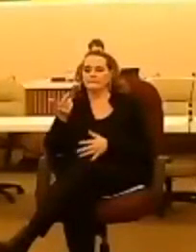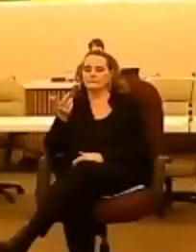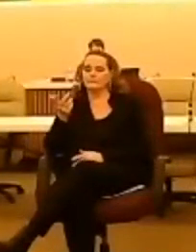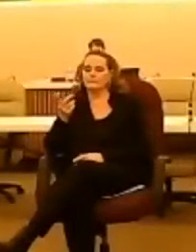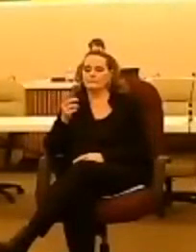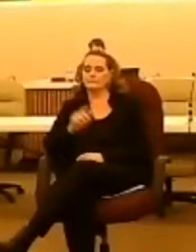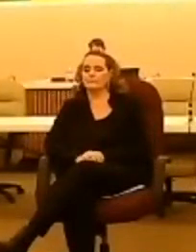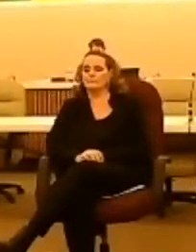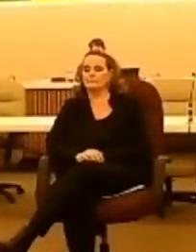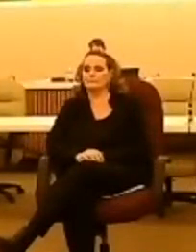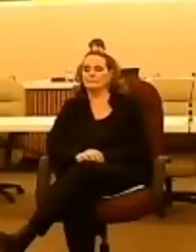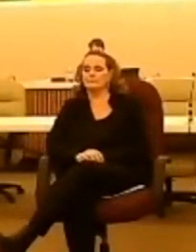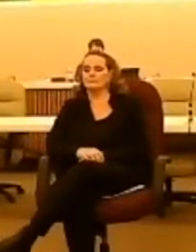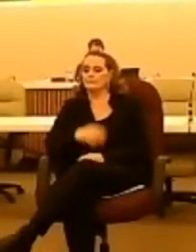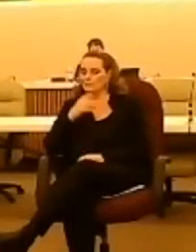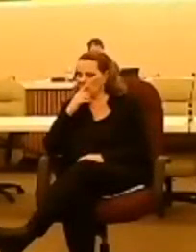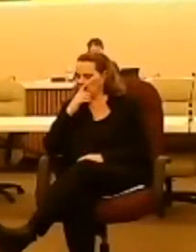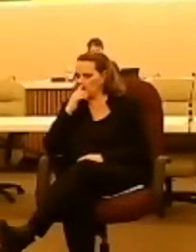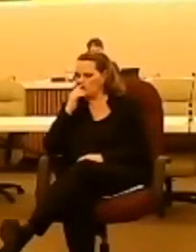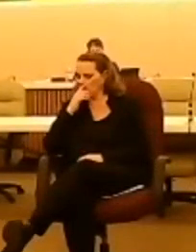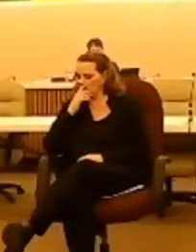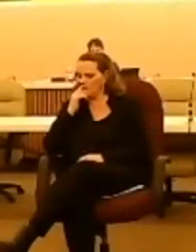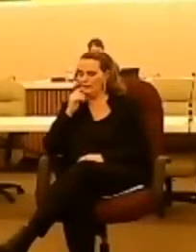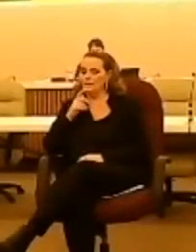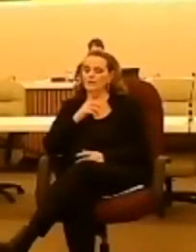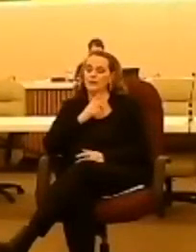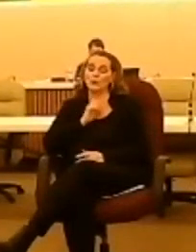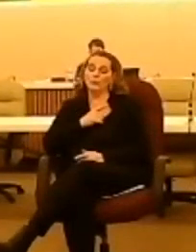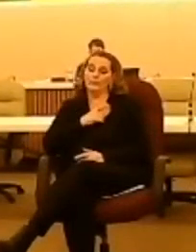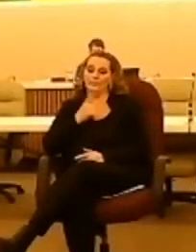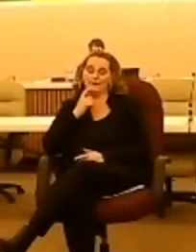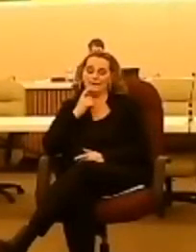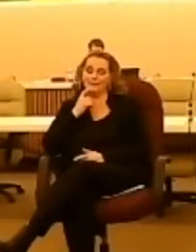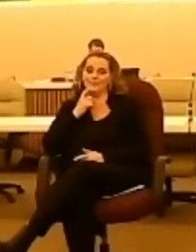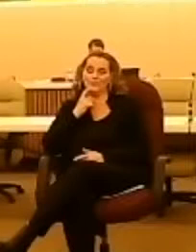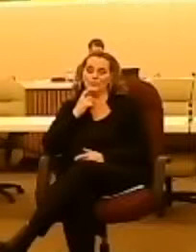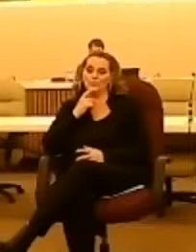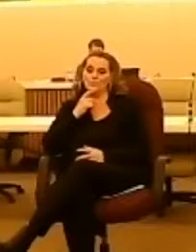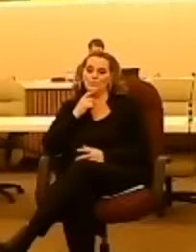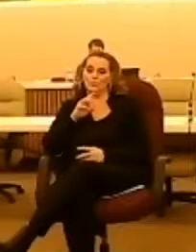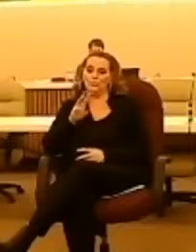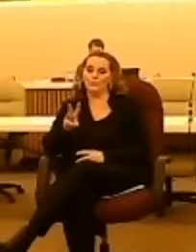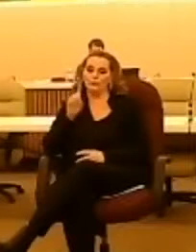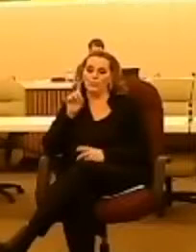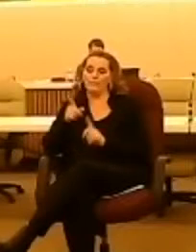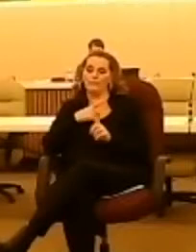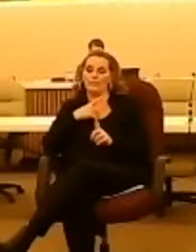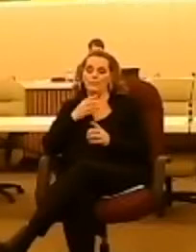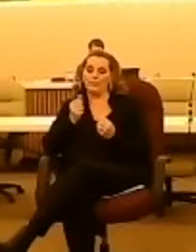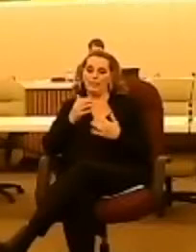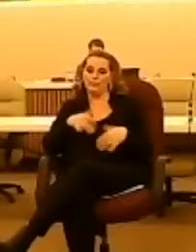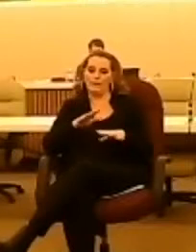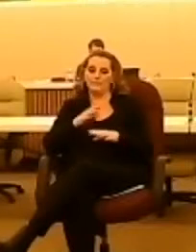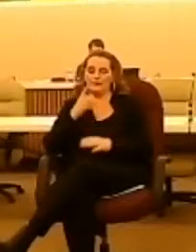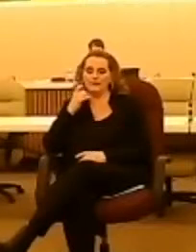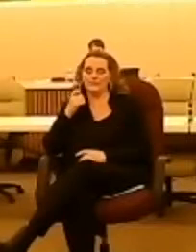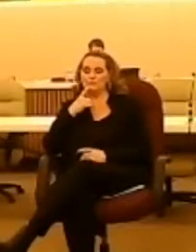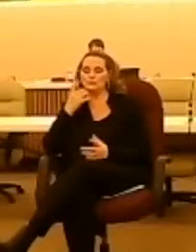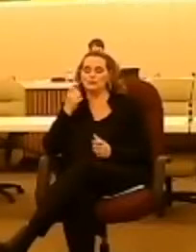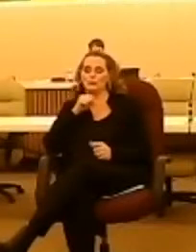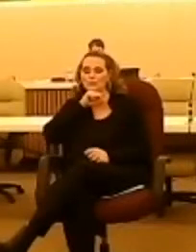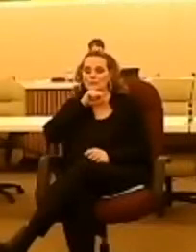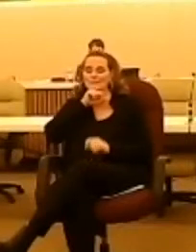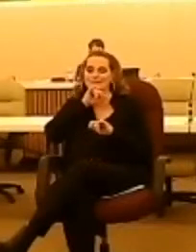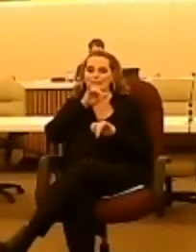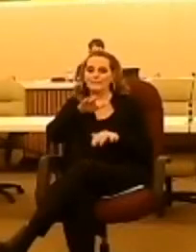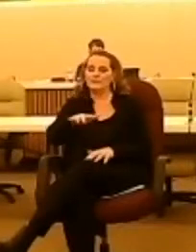thinking to back up from the property because of how much bad the dirt behind the building is